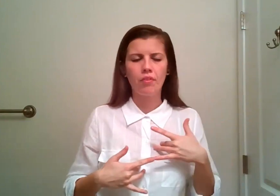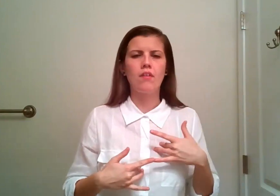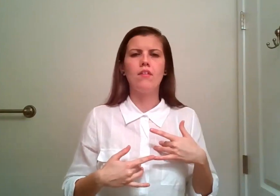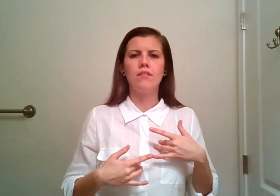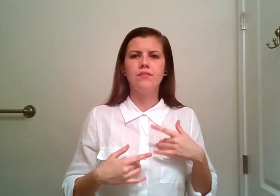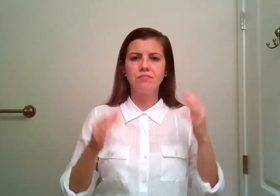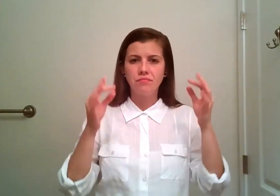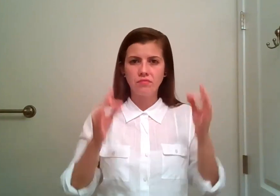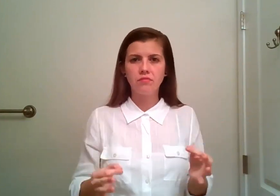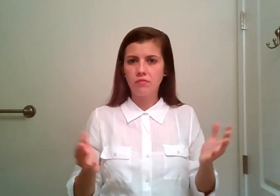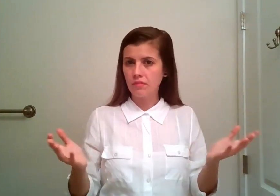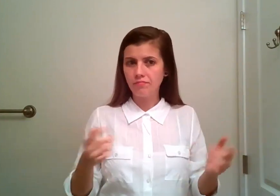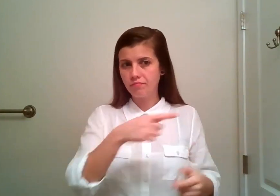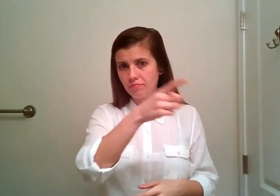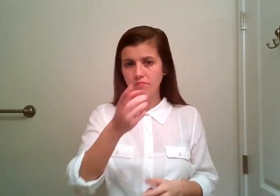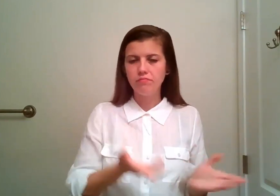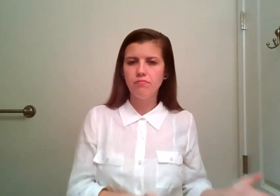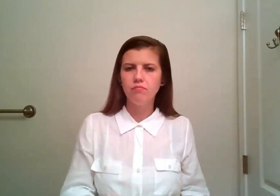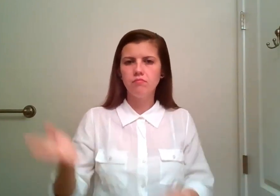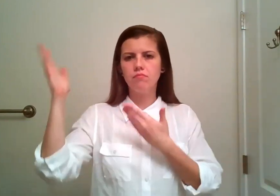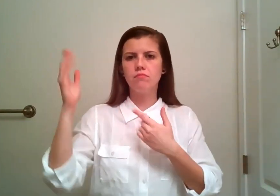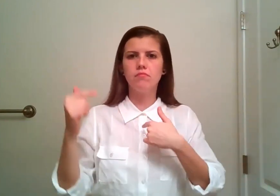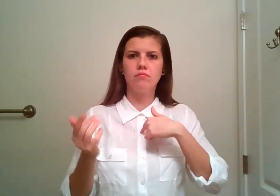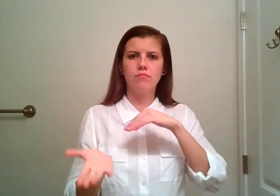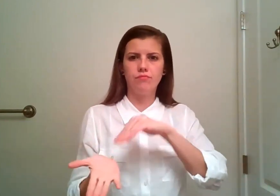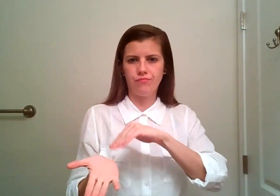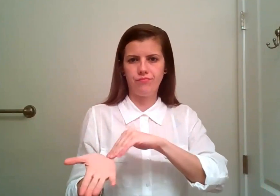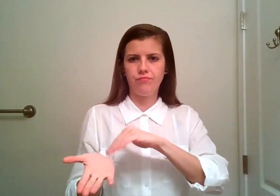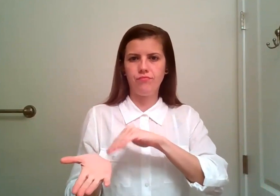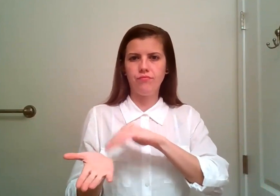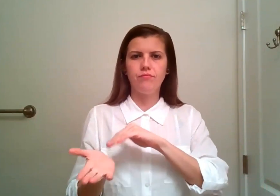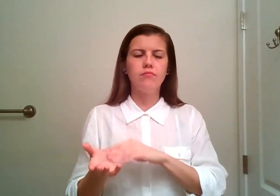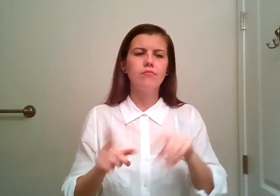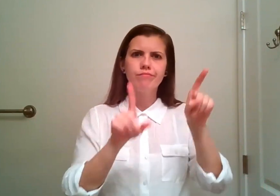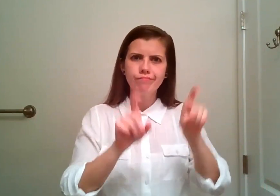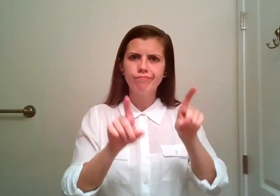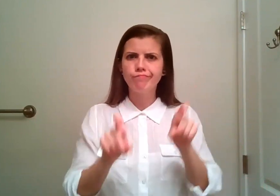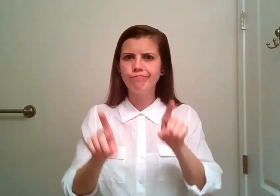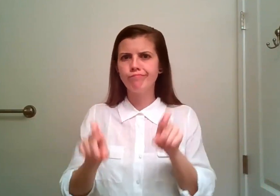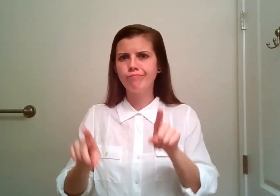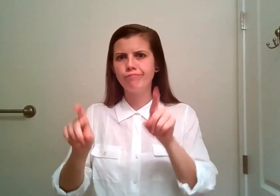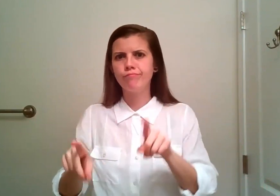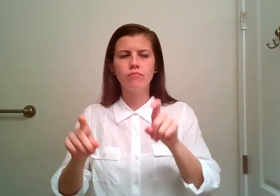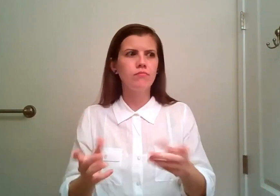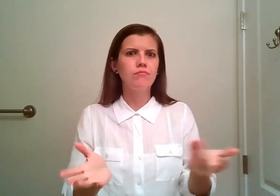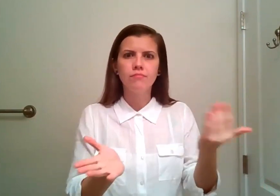So they got a little bit worried and nervous. So my parents decided to take me to the doctor. They ran a lot of